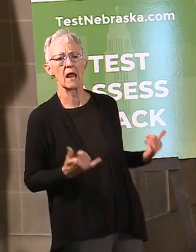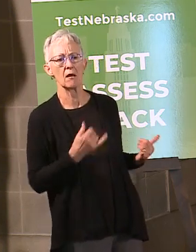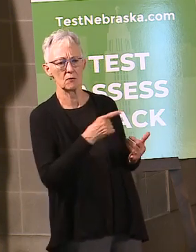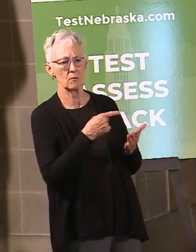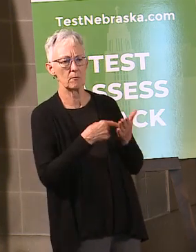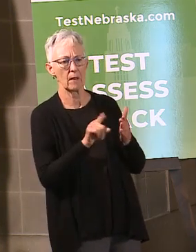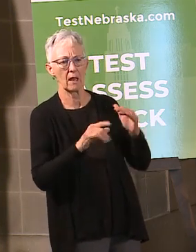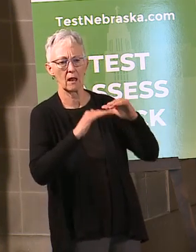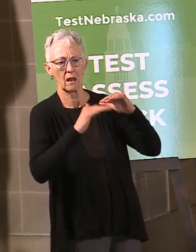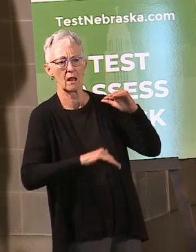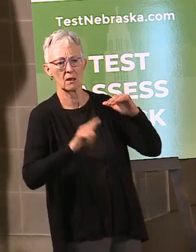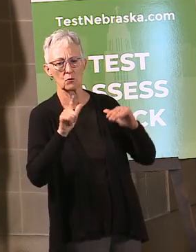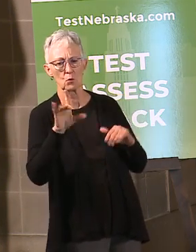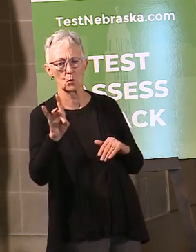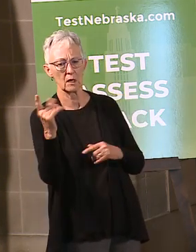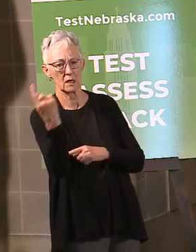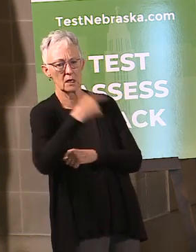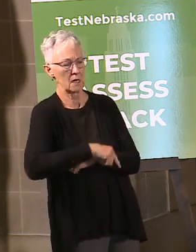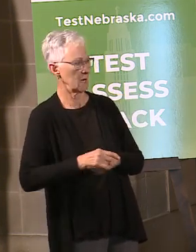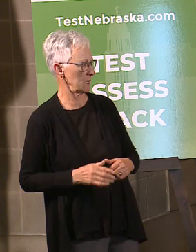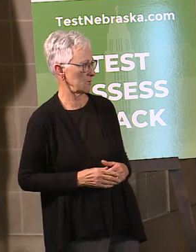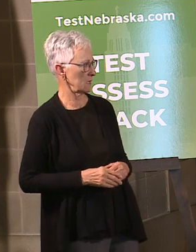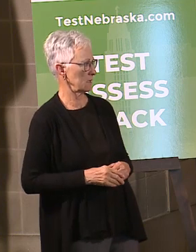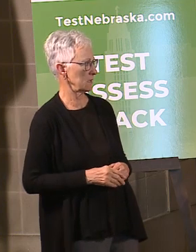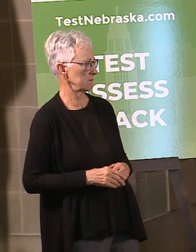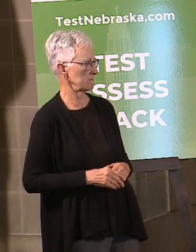Actually, I ran a calc on that.